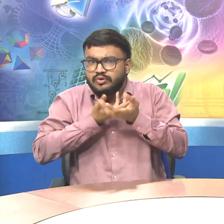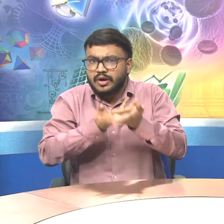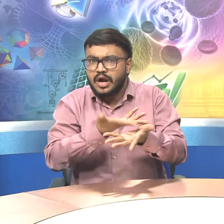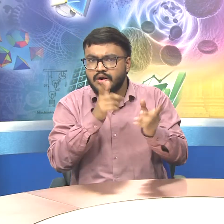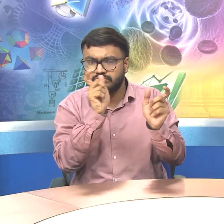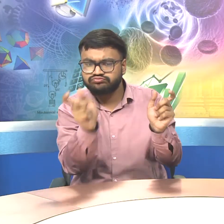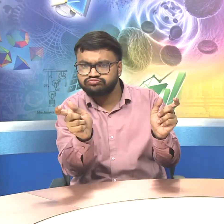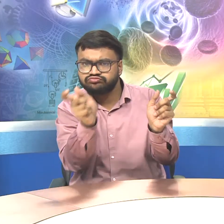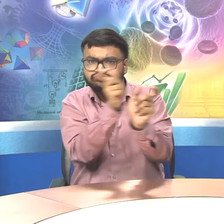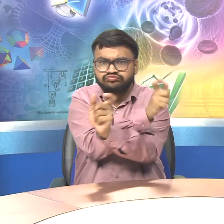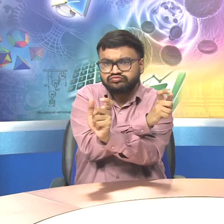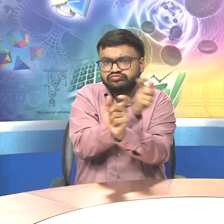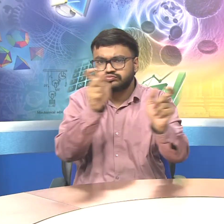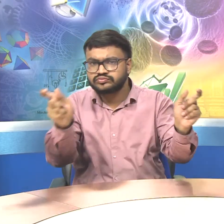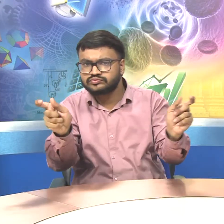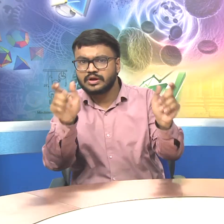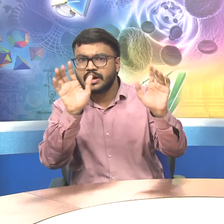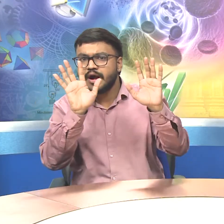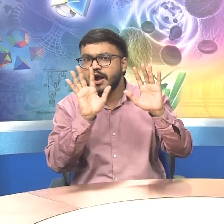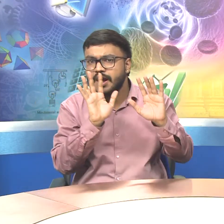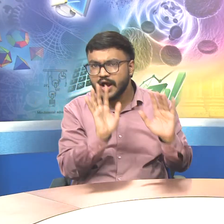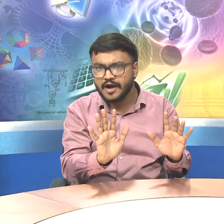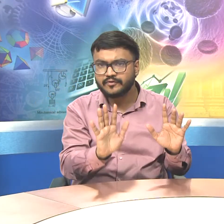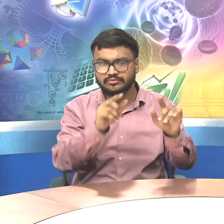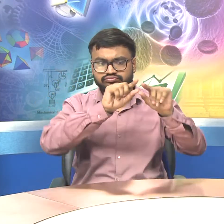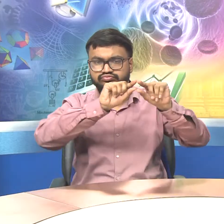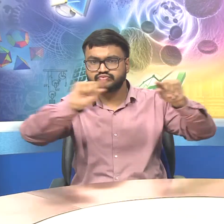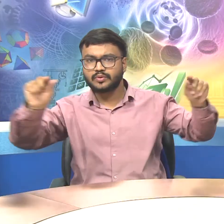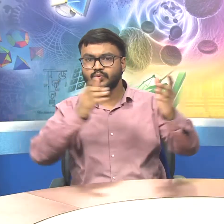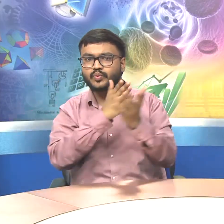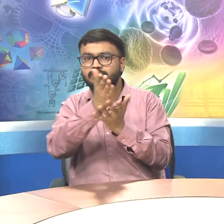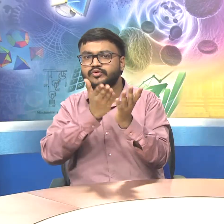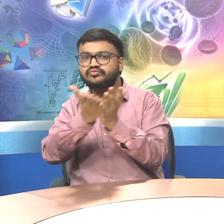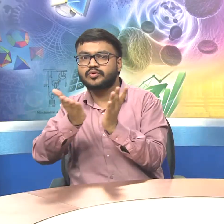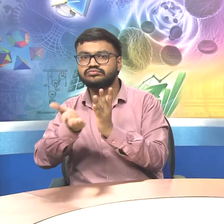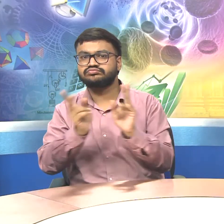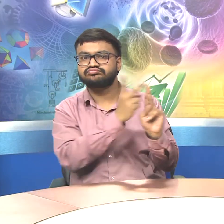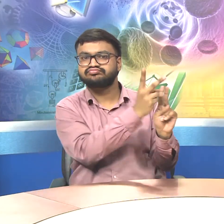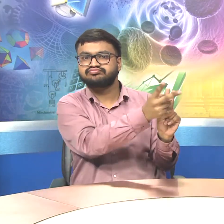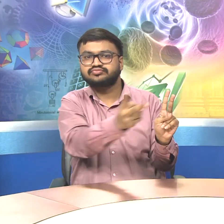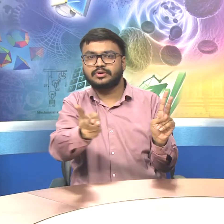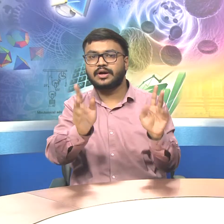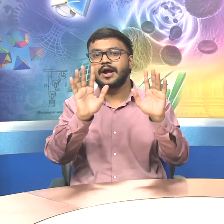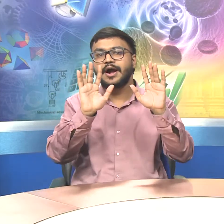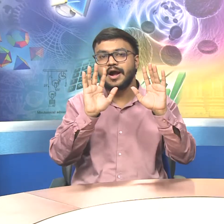You can also identify the ISL sentence types.